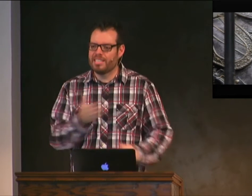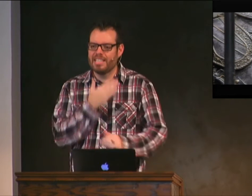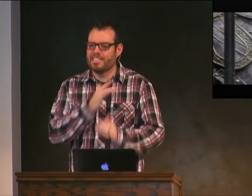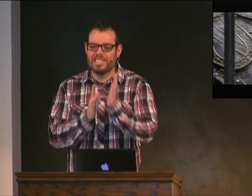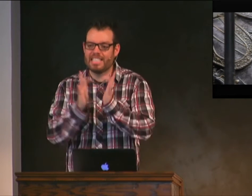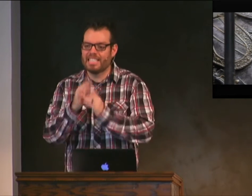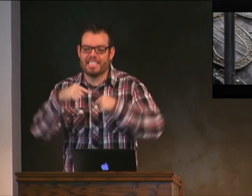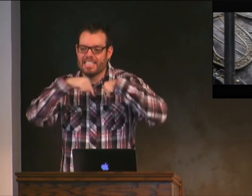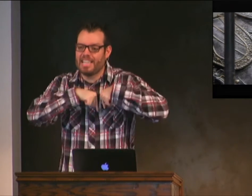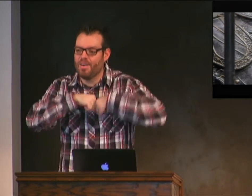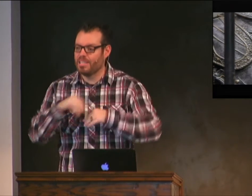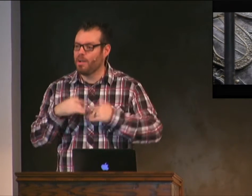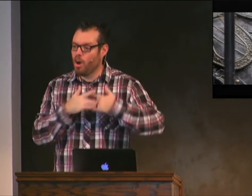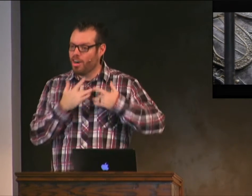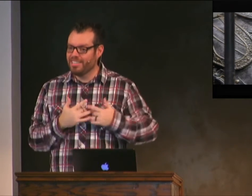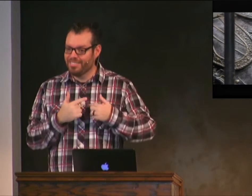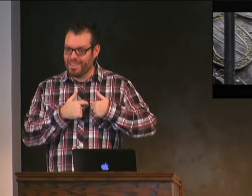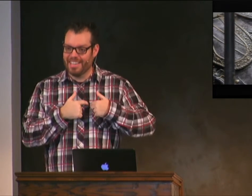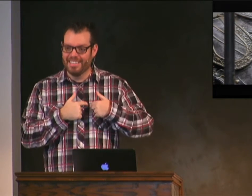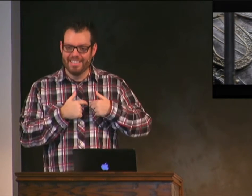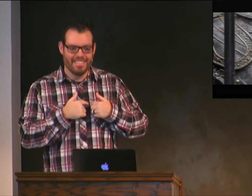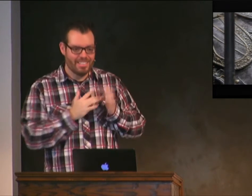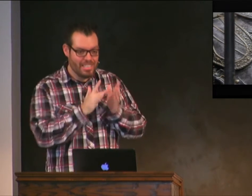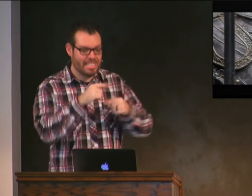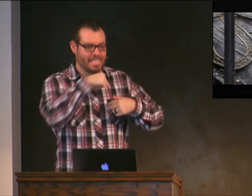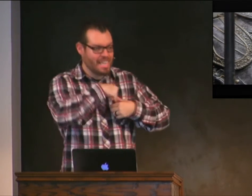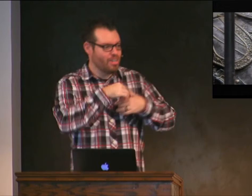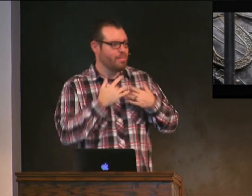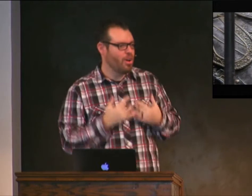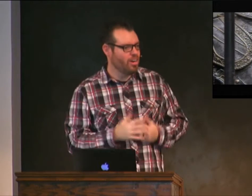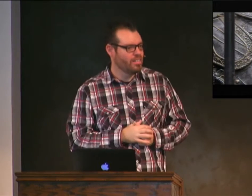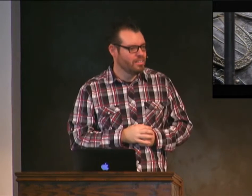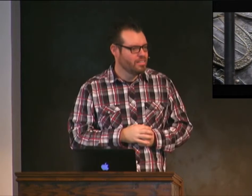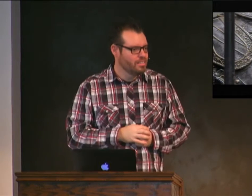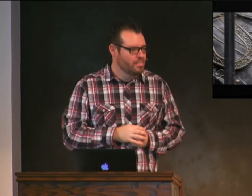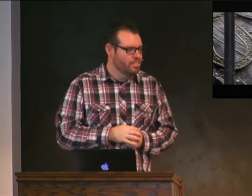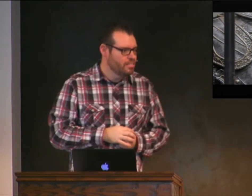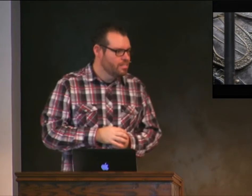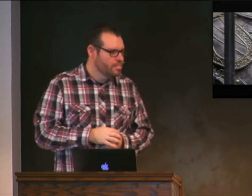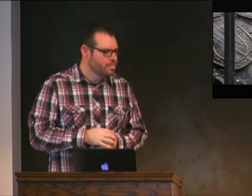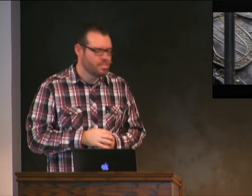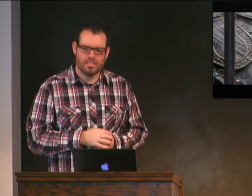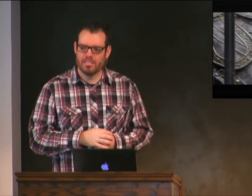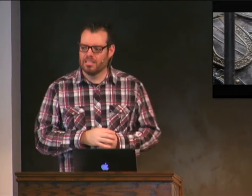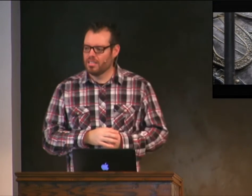Because we always think, Jesus is down in my heart, right? Jesus is down in my heart.